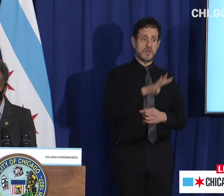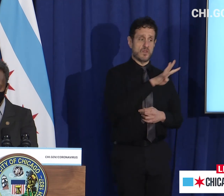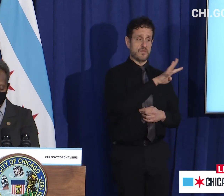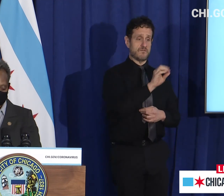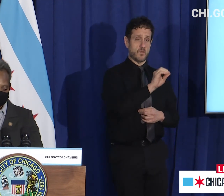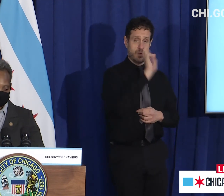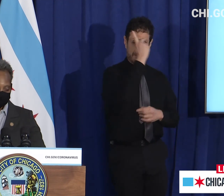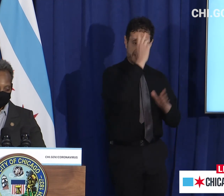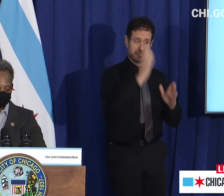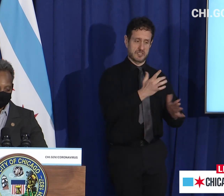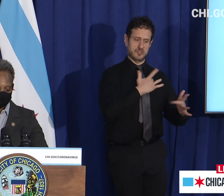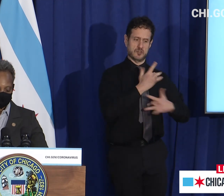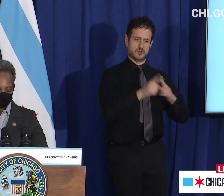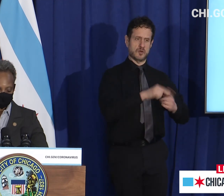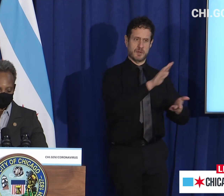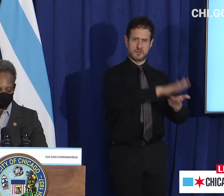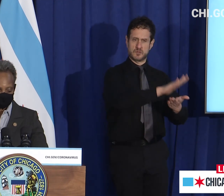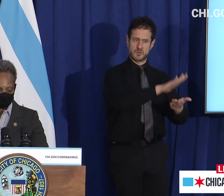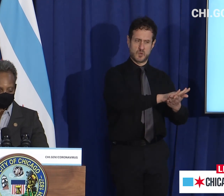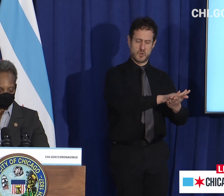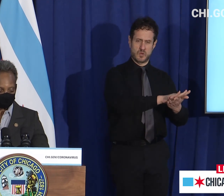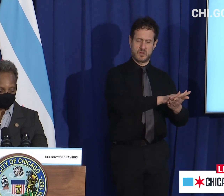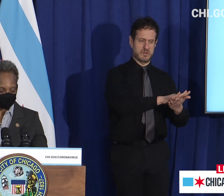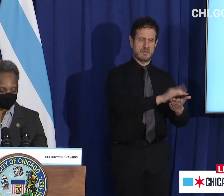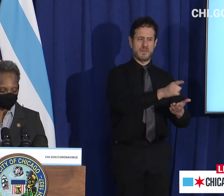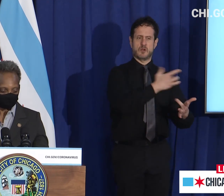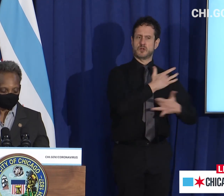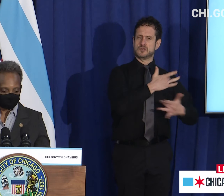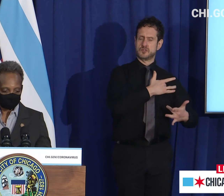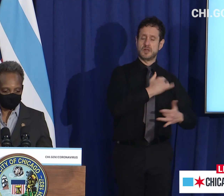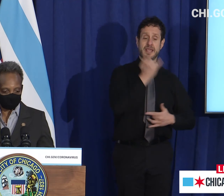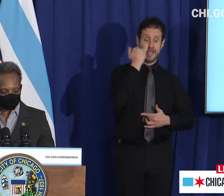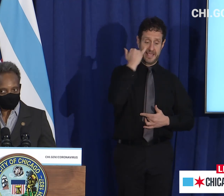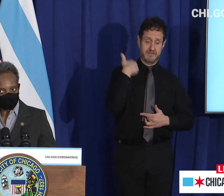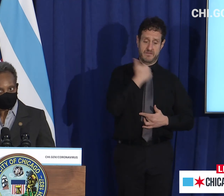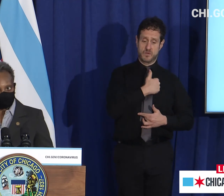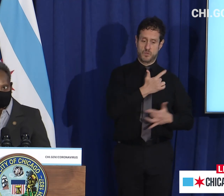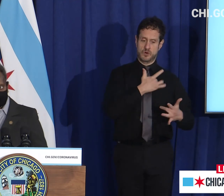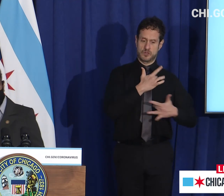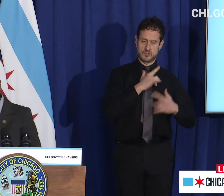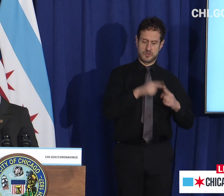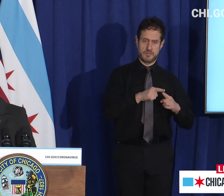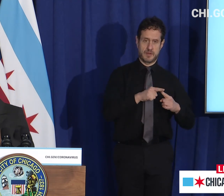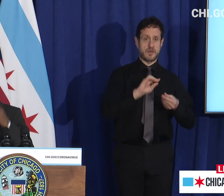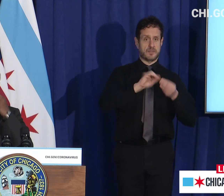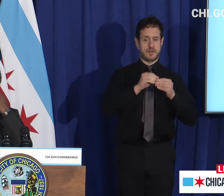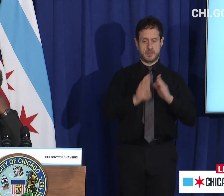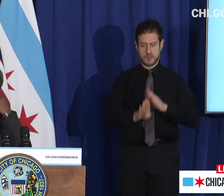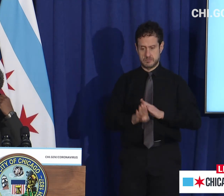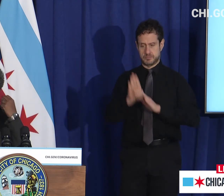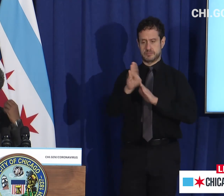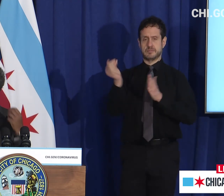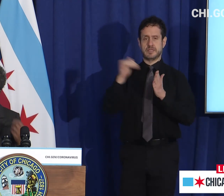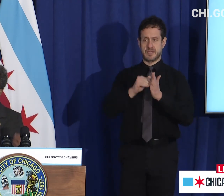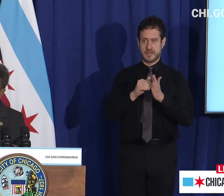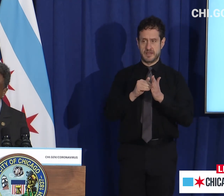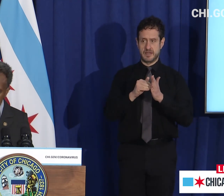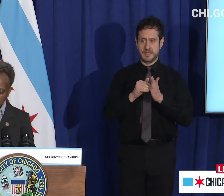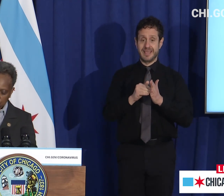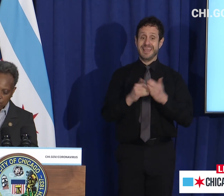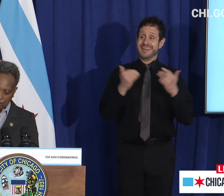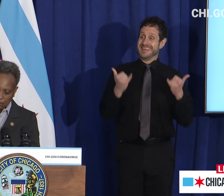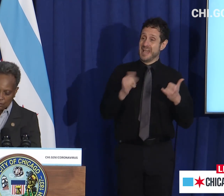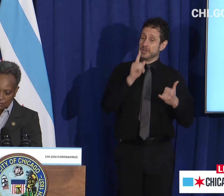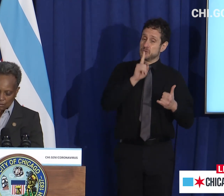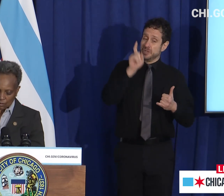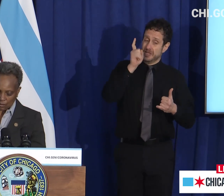who are concerned about school? If we're so concerned about this second surge, is this really the right